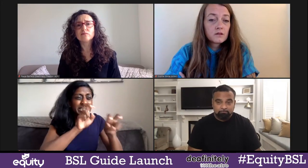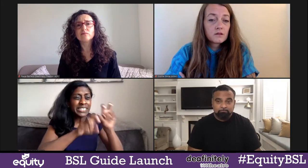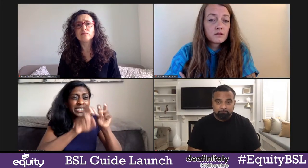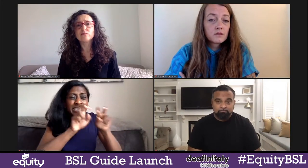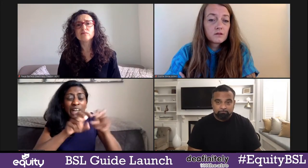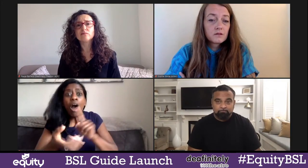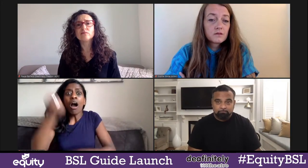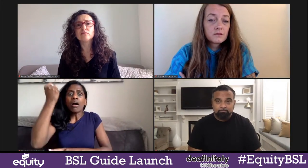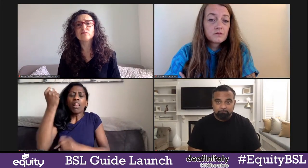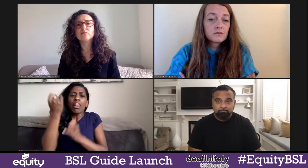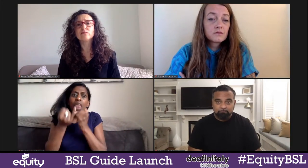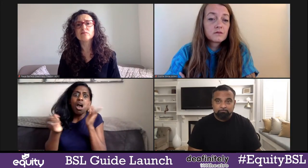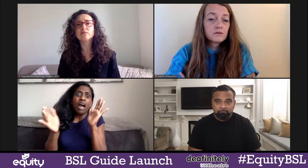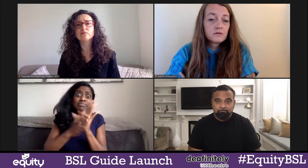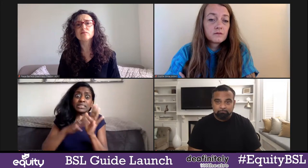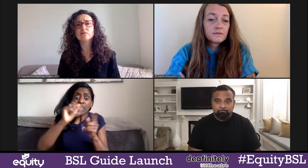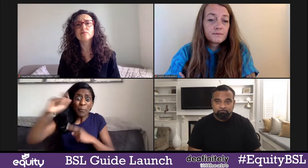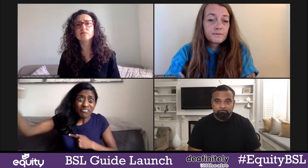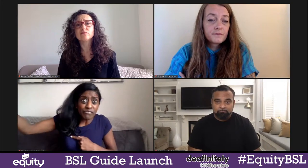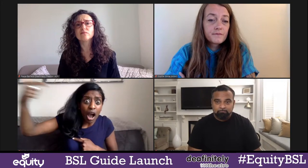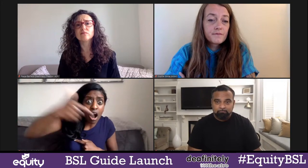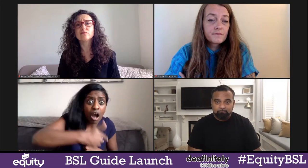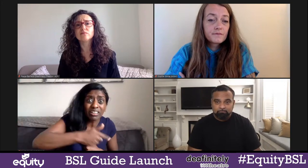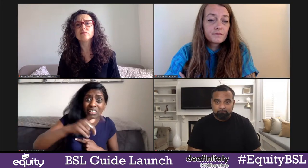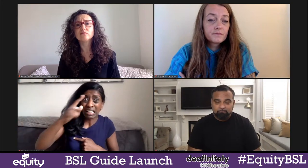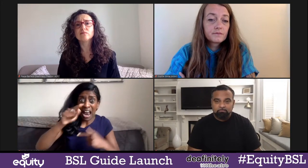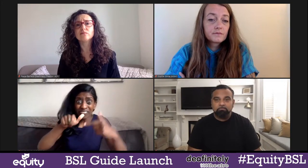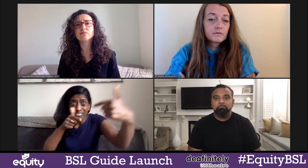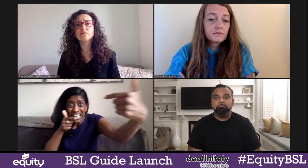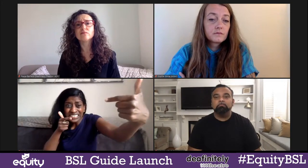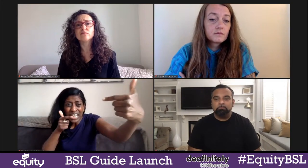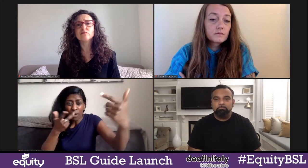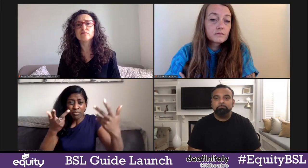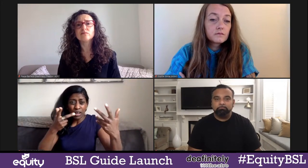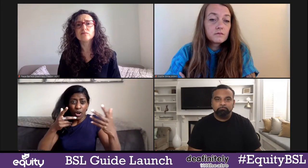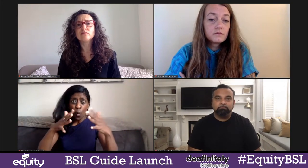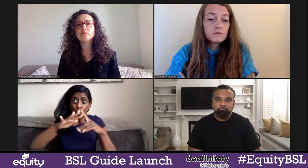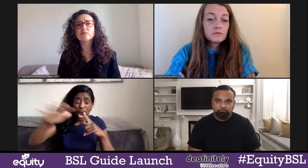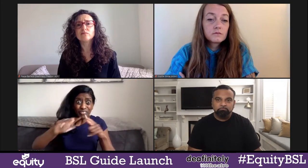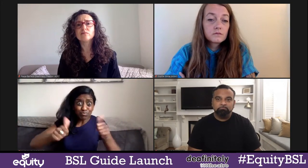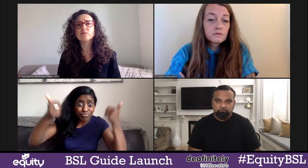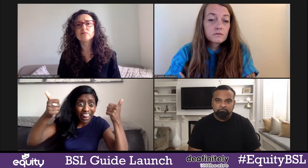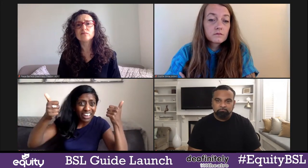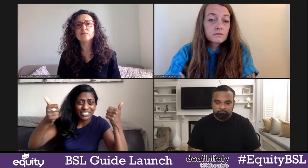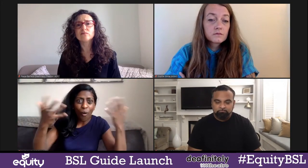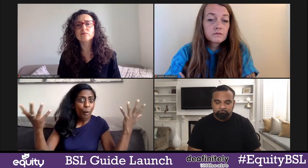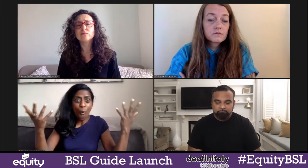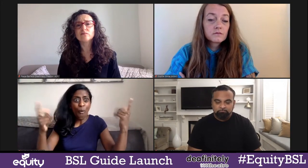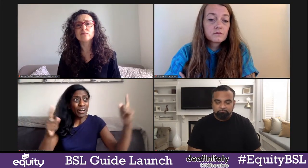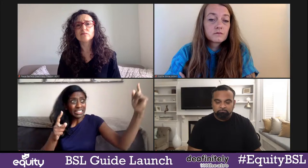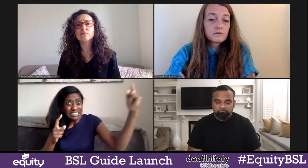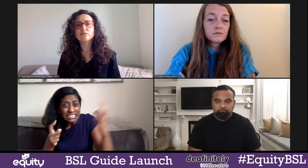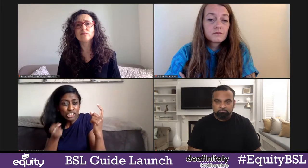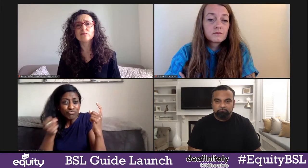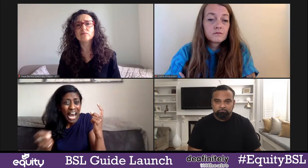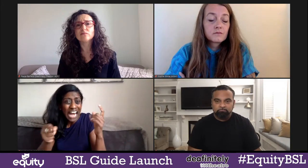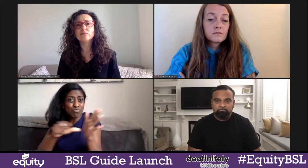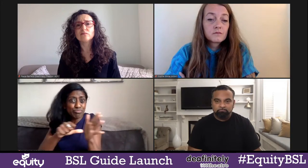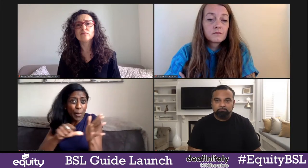even turn up. So I spend time trying to contact people. Sometimes they have to come from far away or we have to use them remotely,